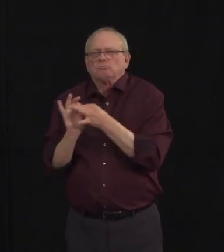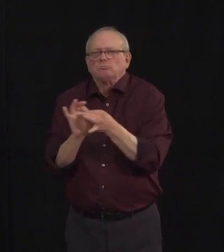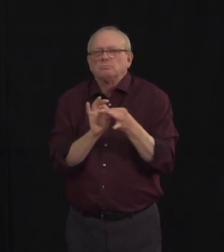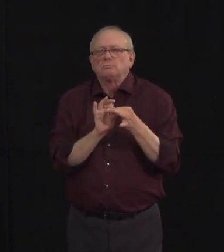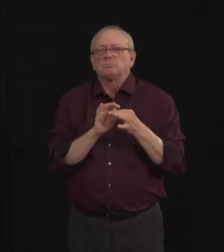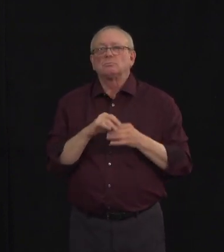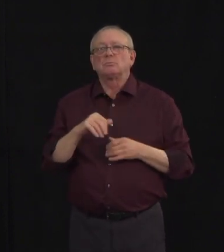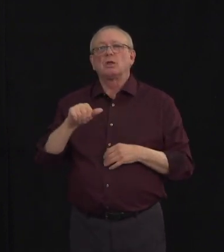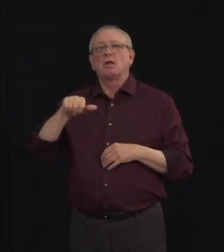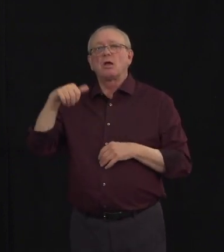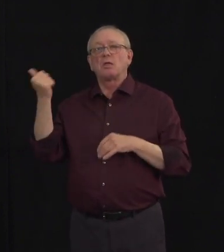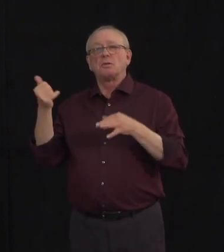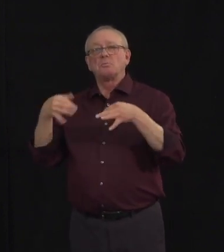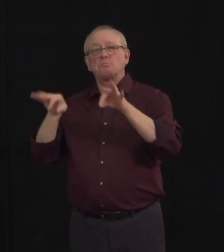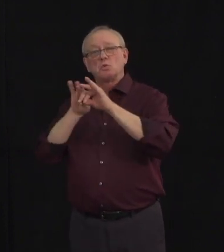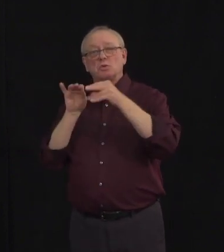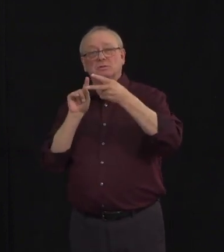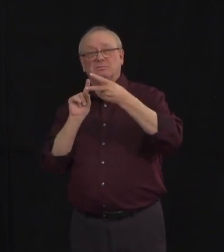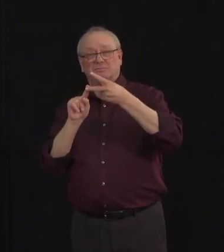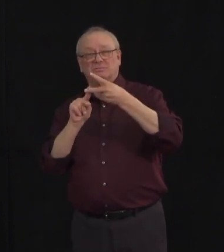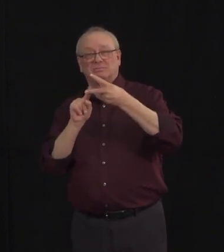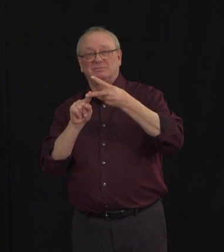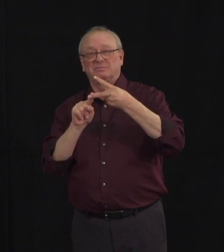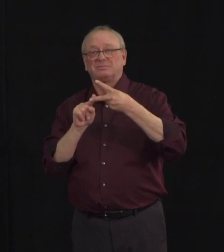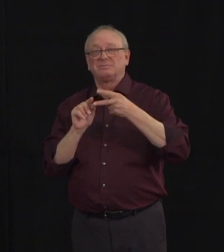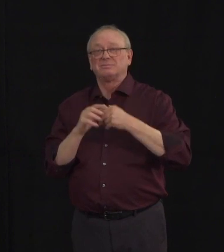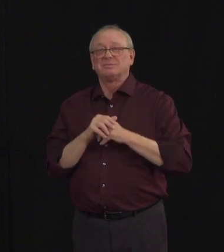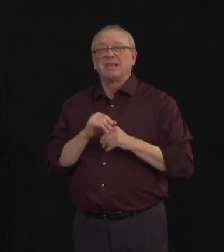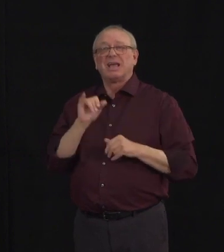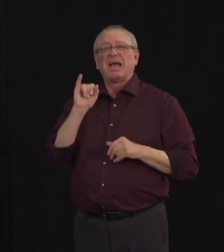is when you are close to someone else, and that could be in the